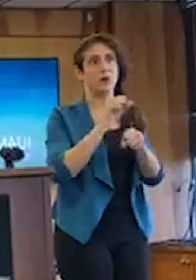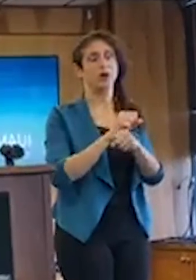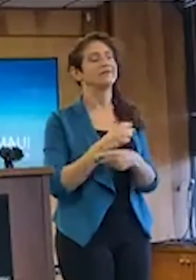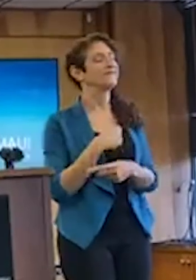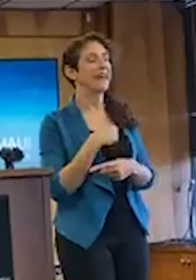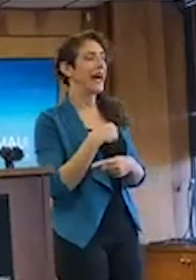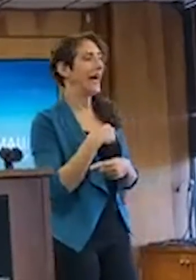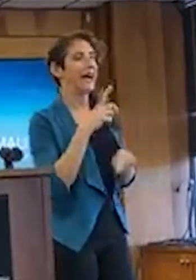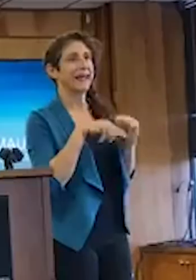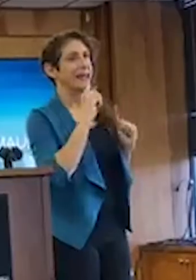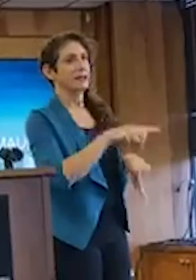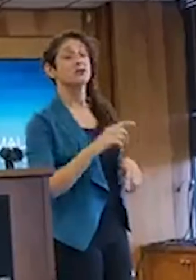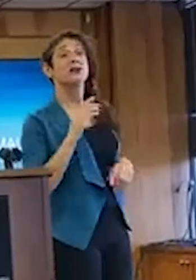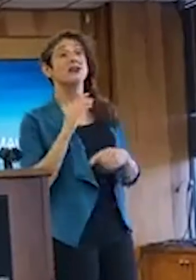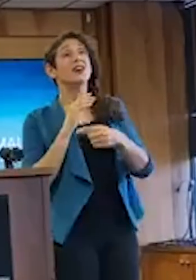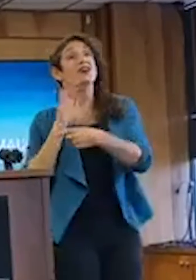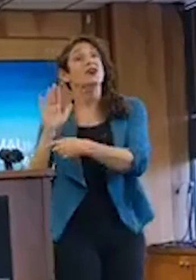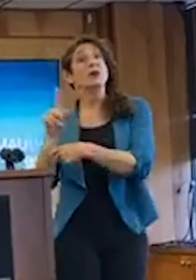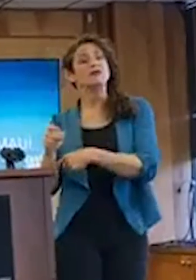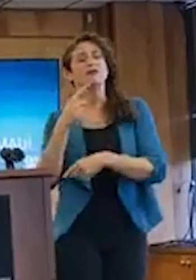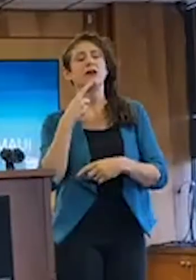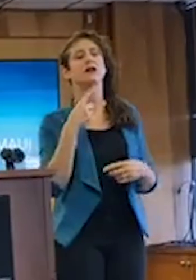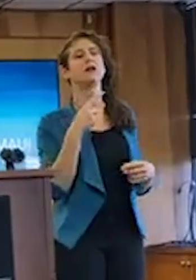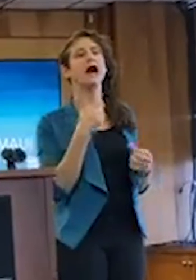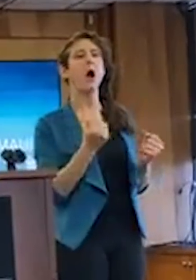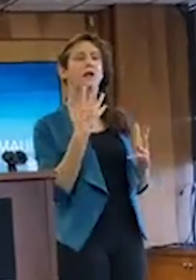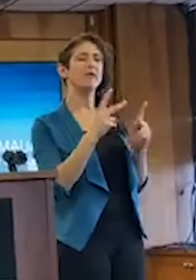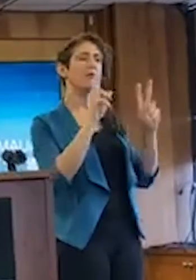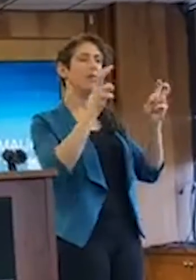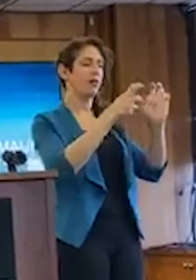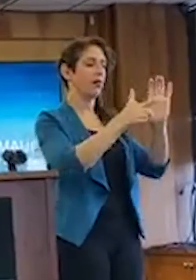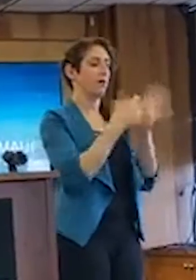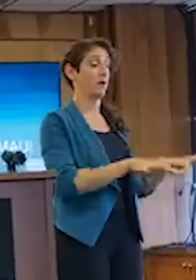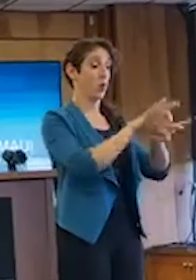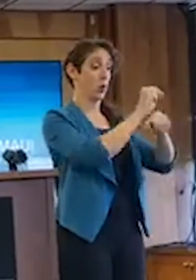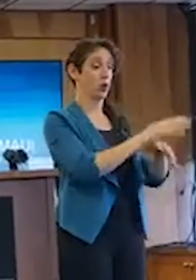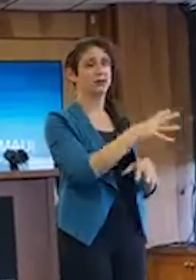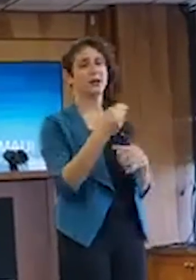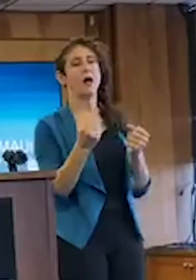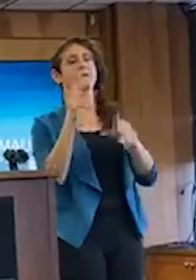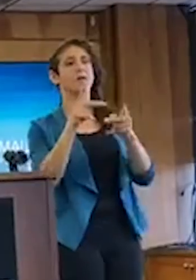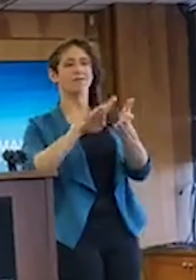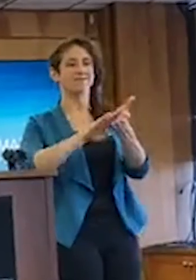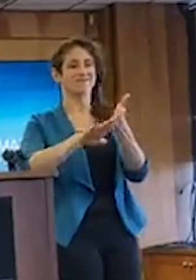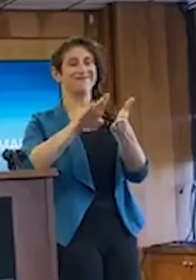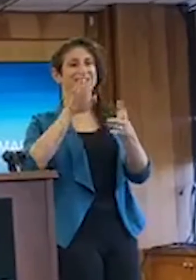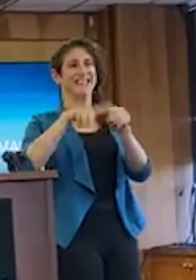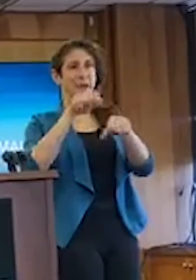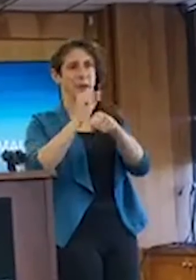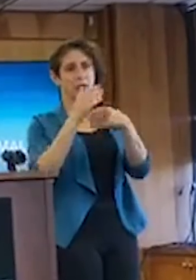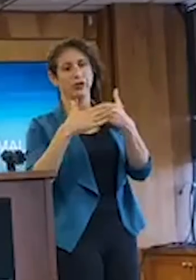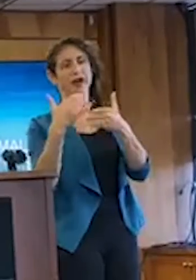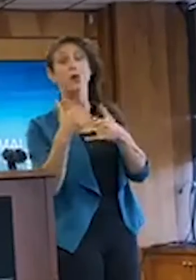how many essential, how many non-essential, and how many are being paid. At this point, the departments. Specifically for